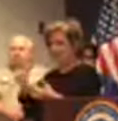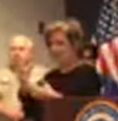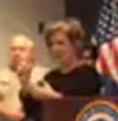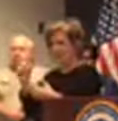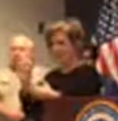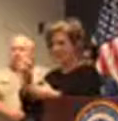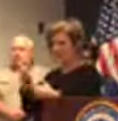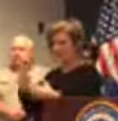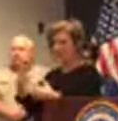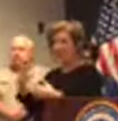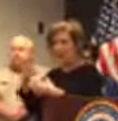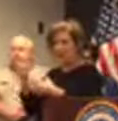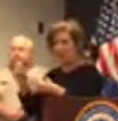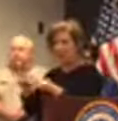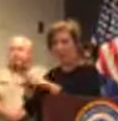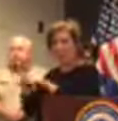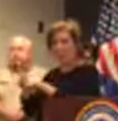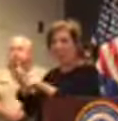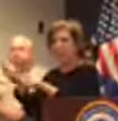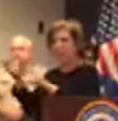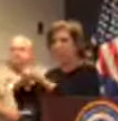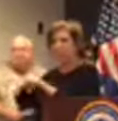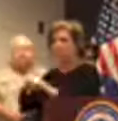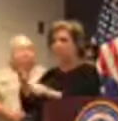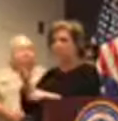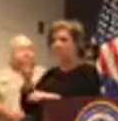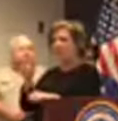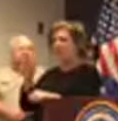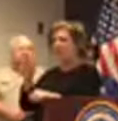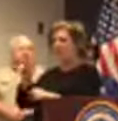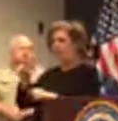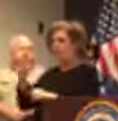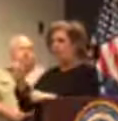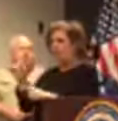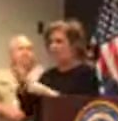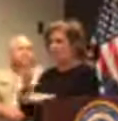by Colonel Murphy from the Corps of Engineers.